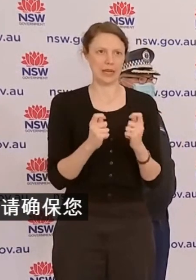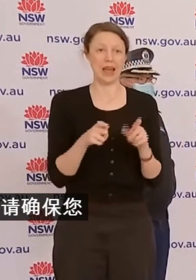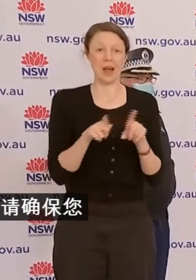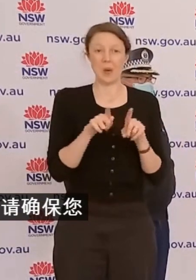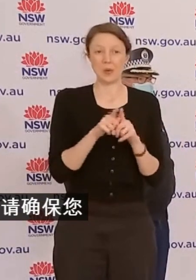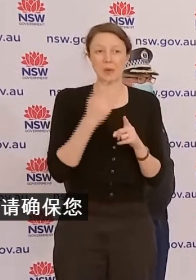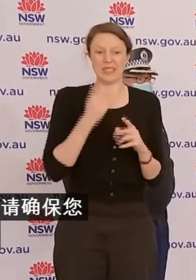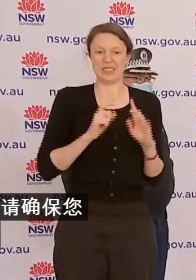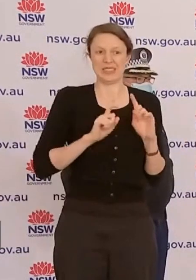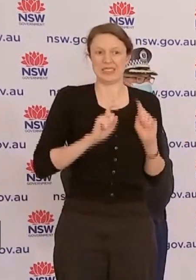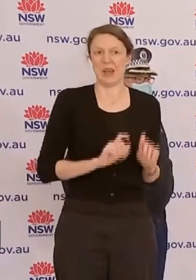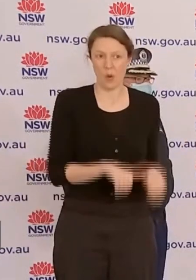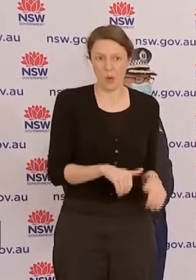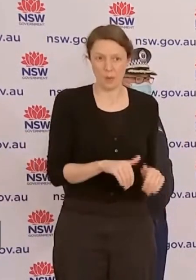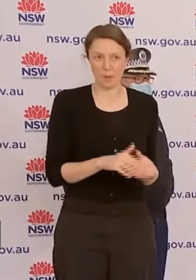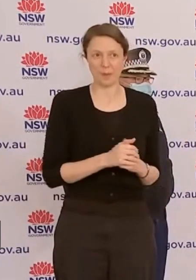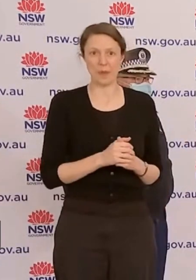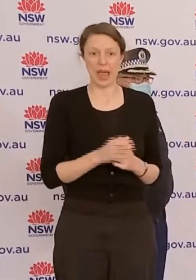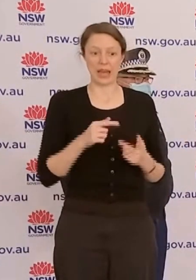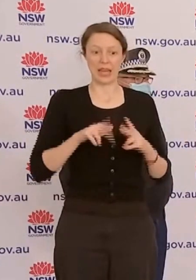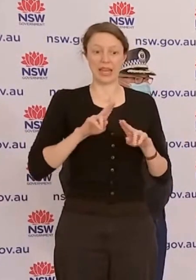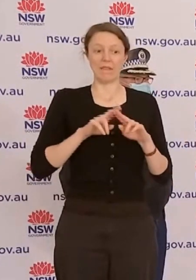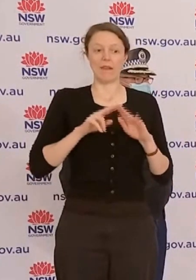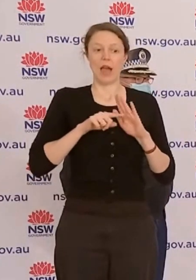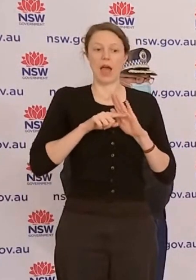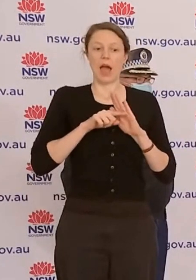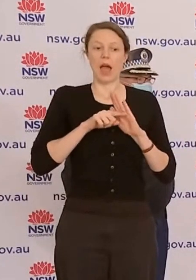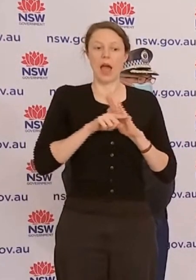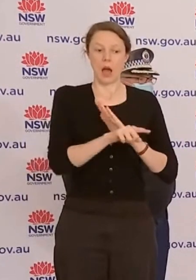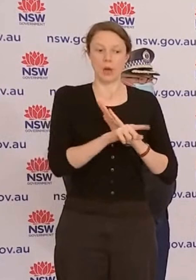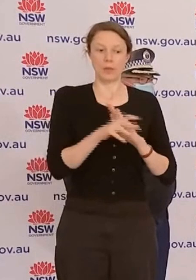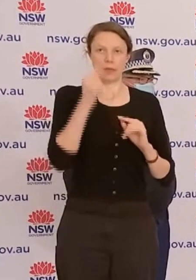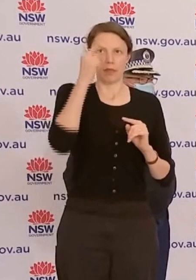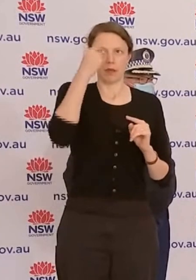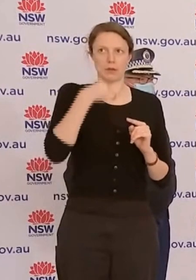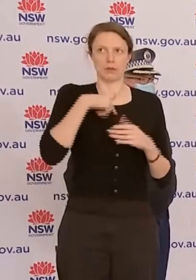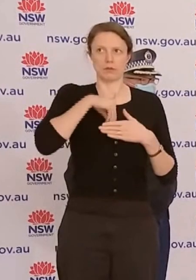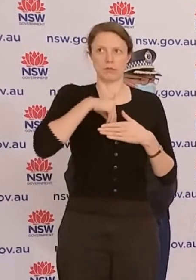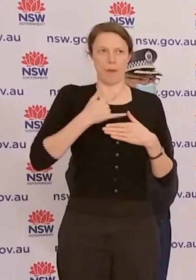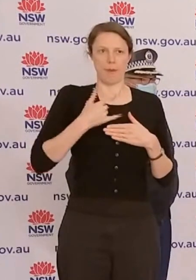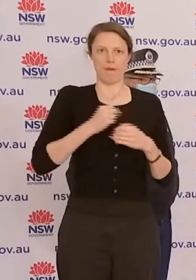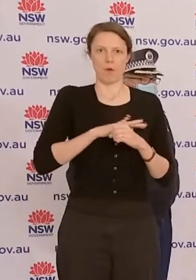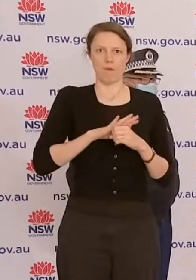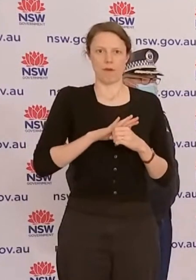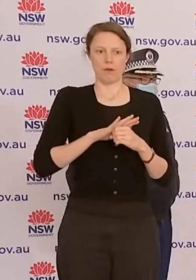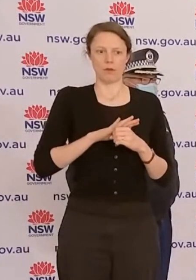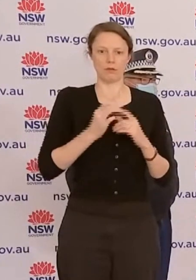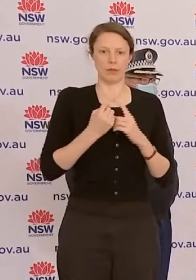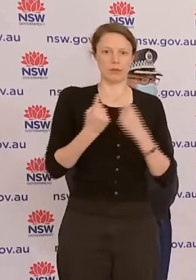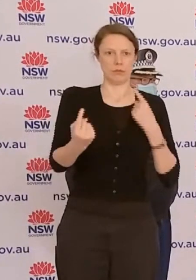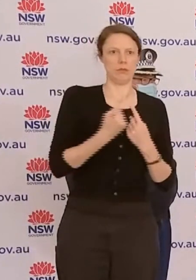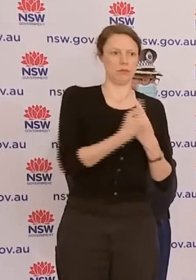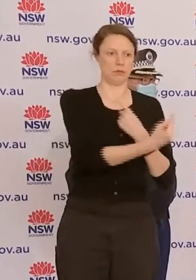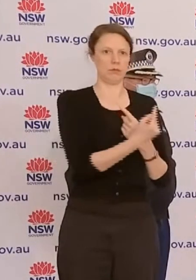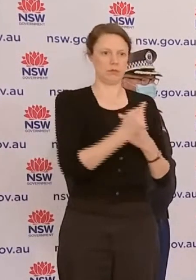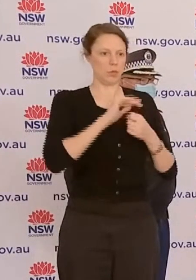your home. And if you are, you're assuming you've got the virus or that others do. As we said with Delta, the infectious period is starting much sooner and